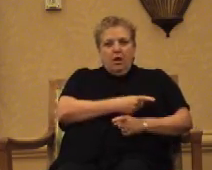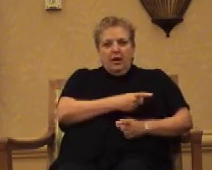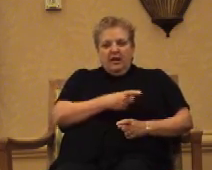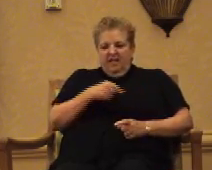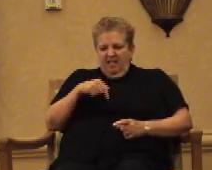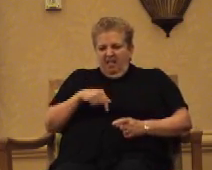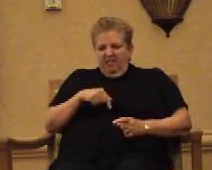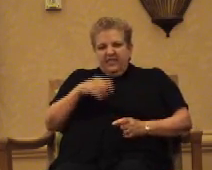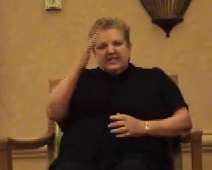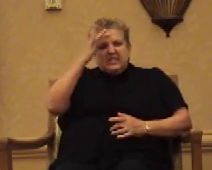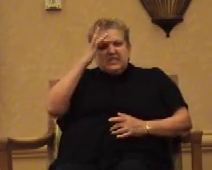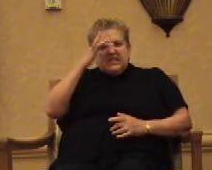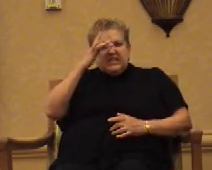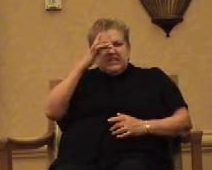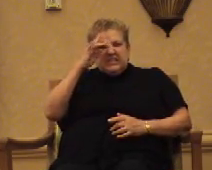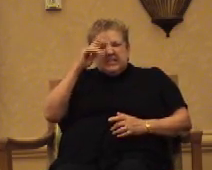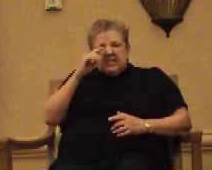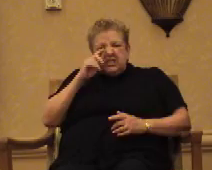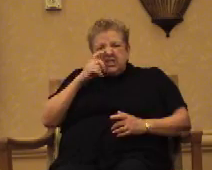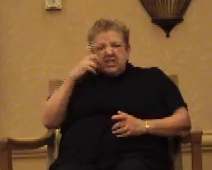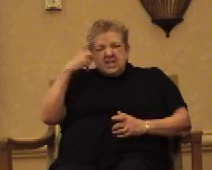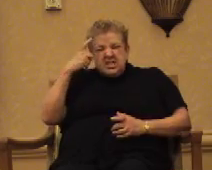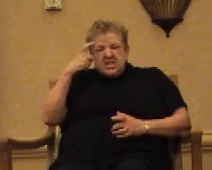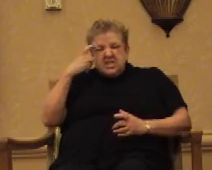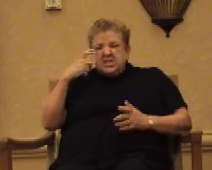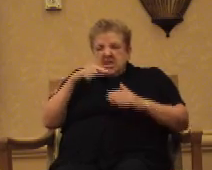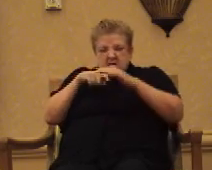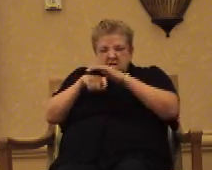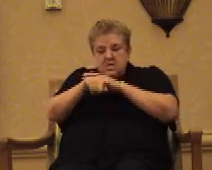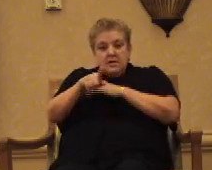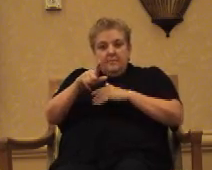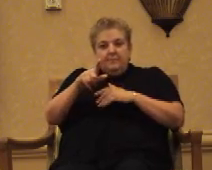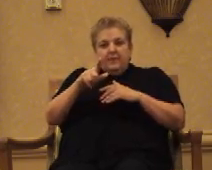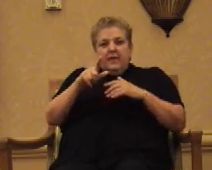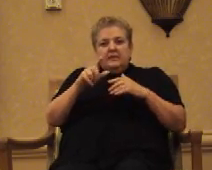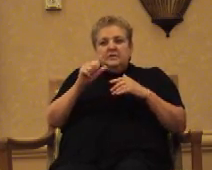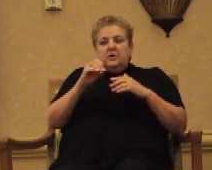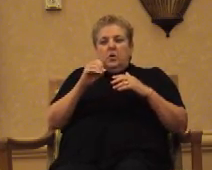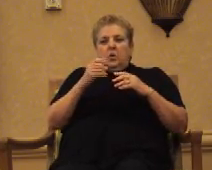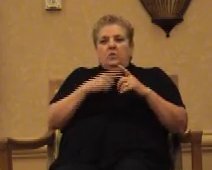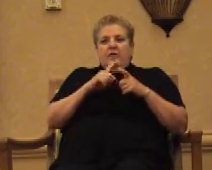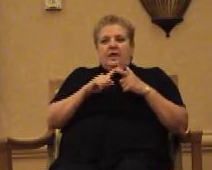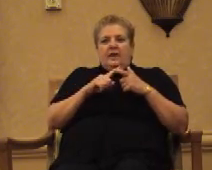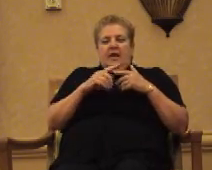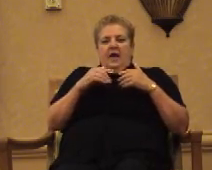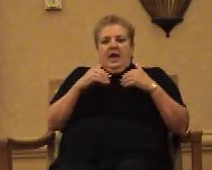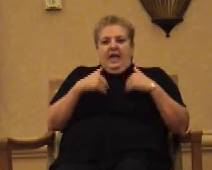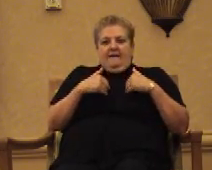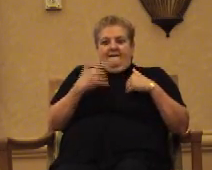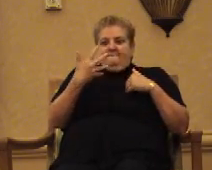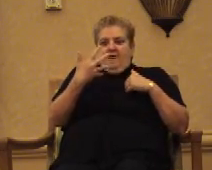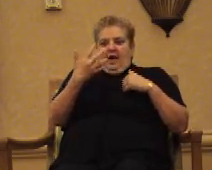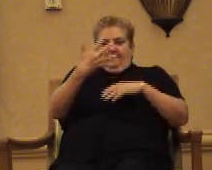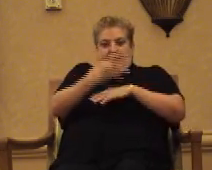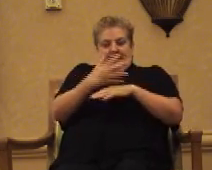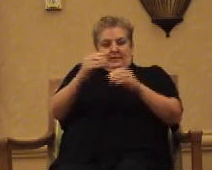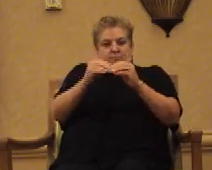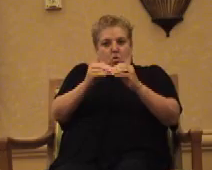is sneaky." And I got about another 5 days, and I'm not going to drink. First drink gets you drunk. I've been to